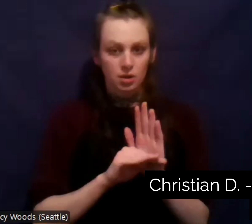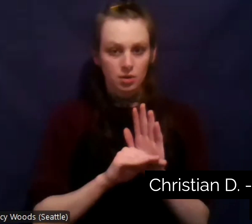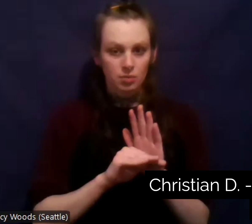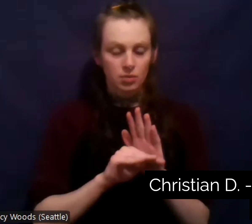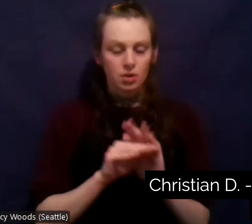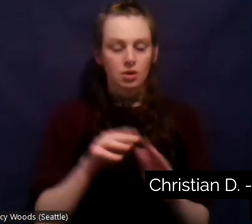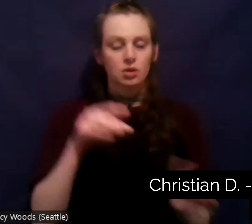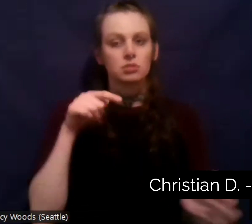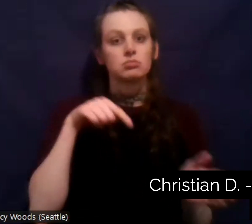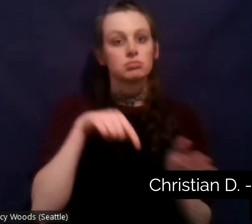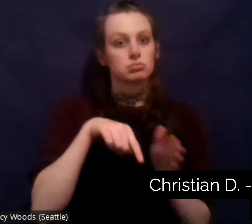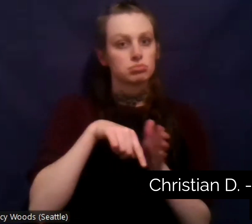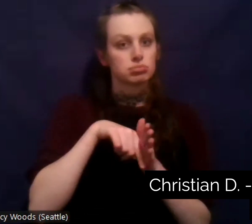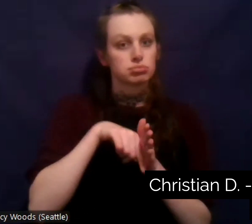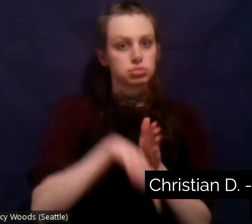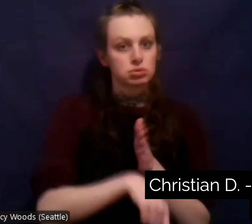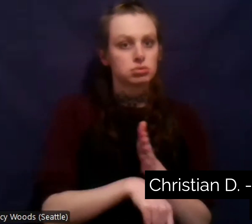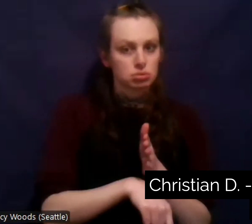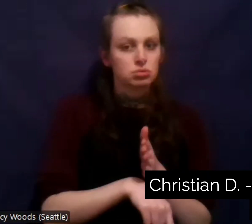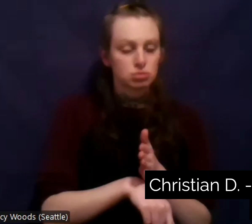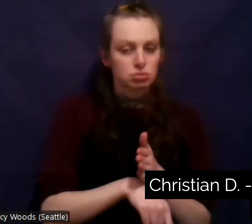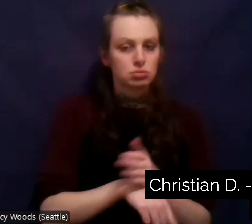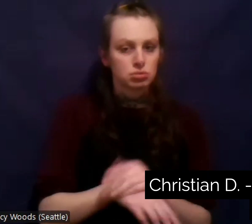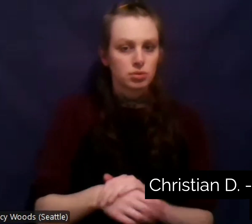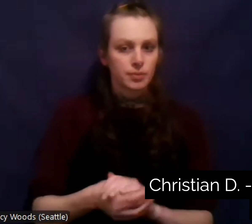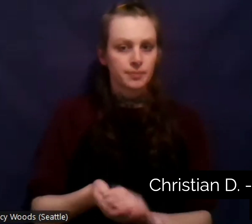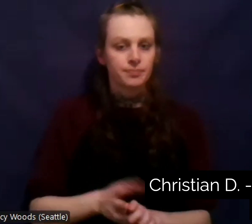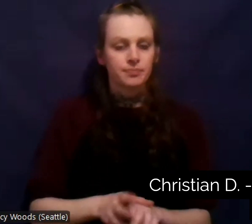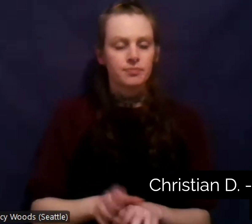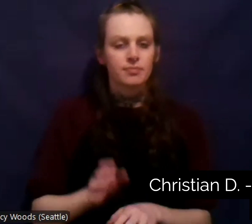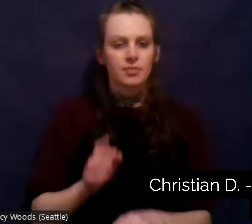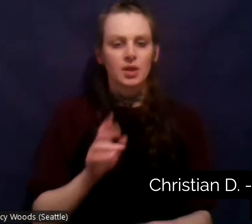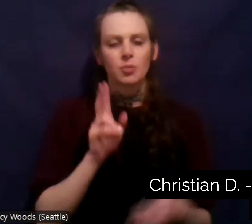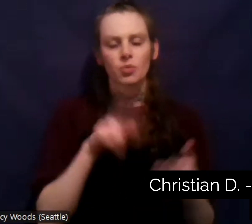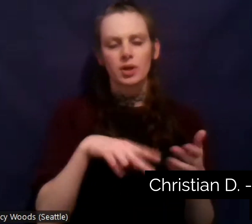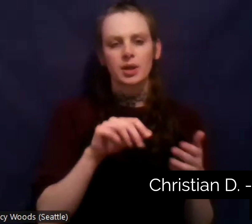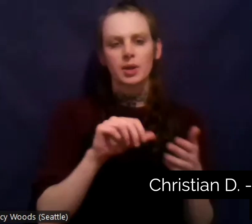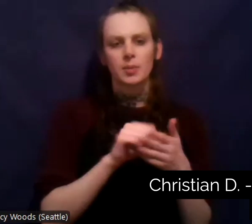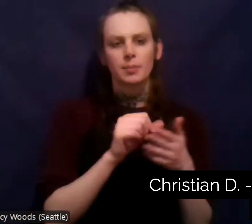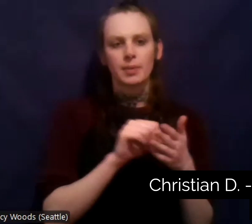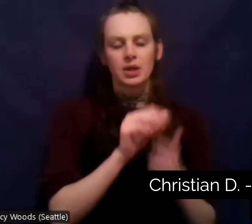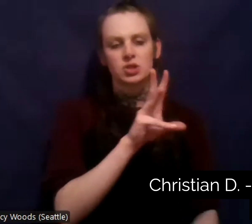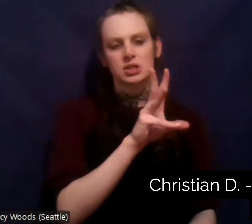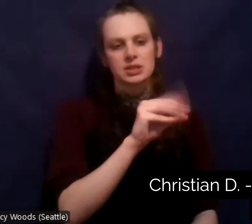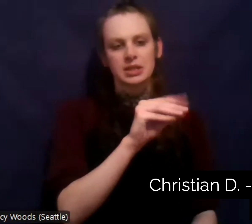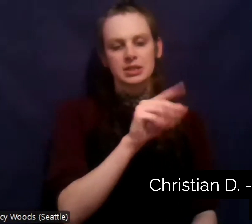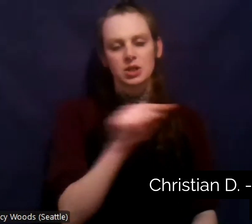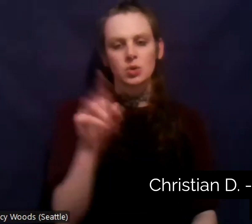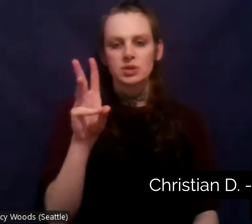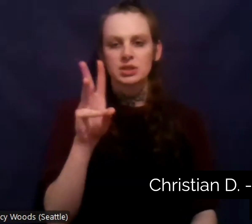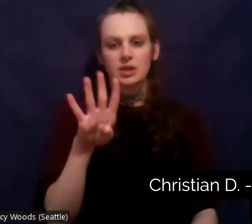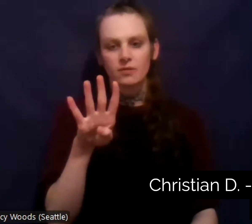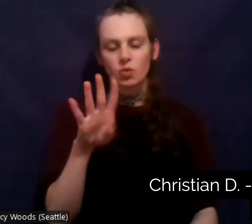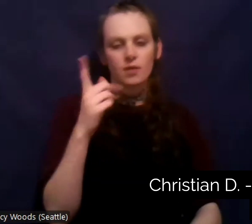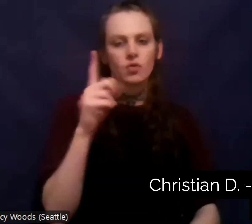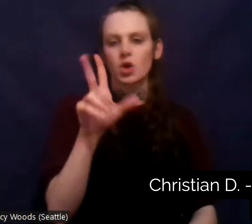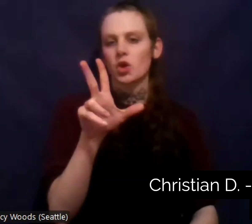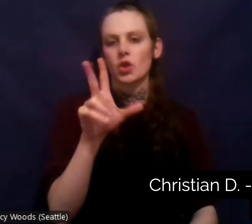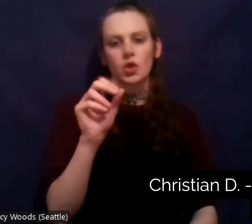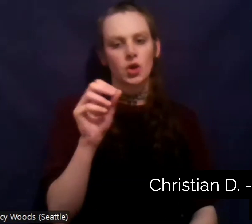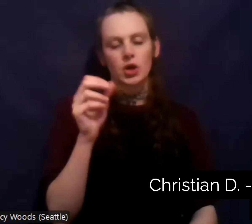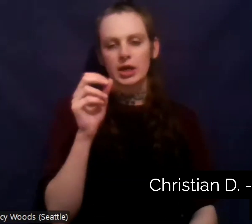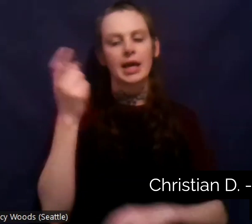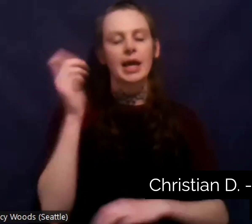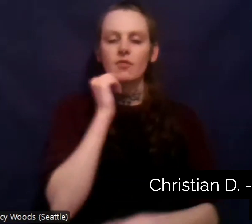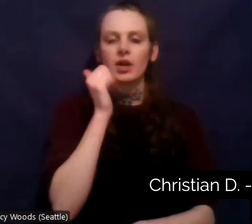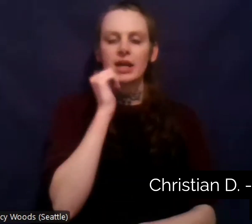pretty intense. I have to read page 60 to 64 for 30 days straight. If I miss one day, I have